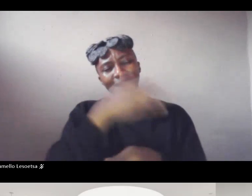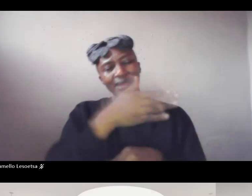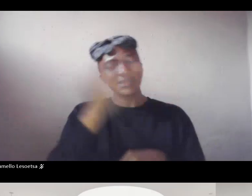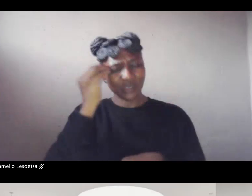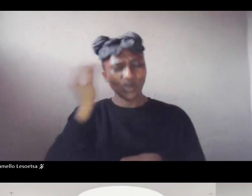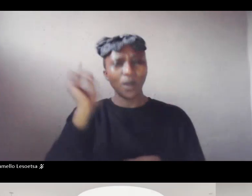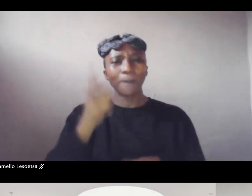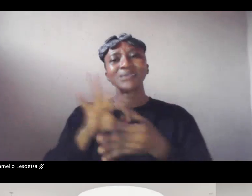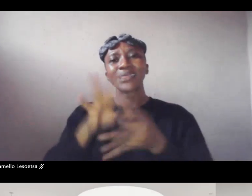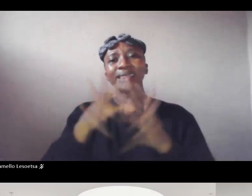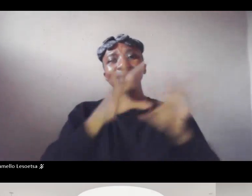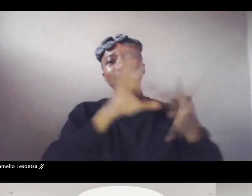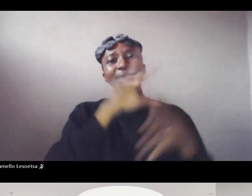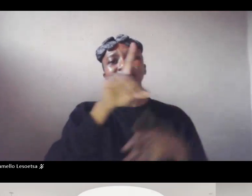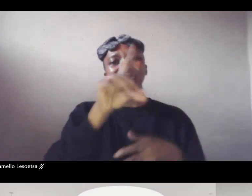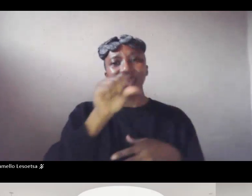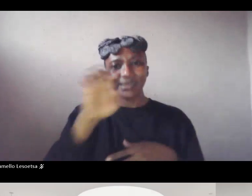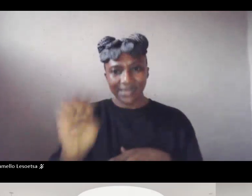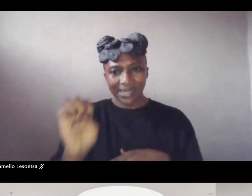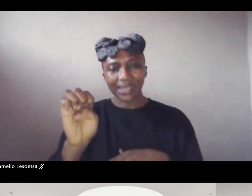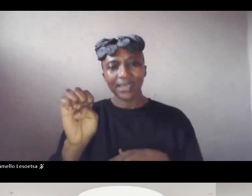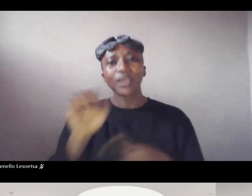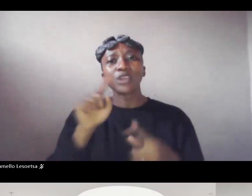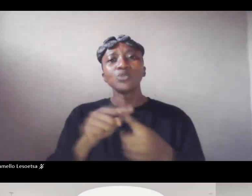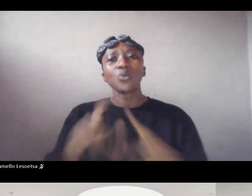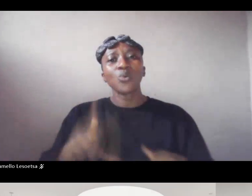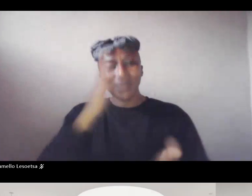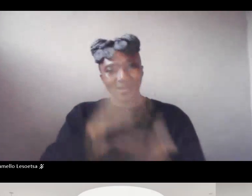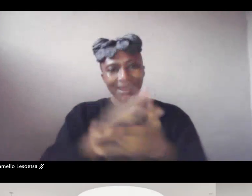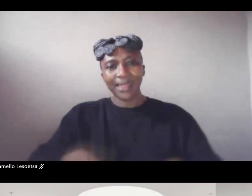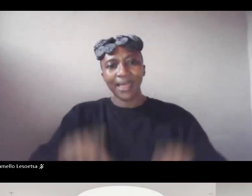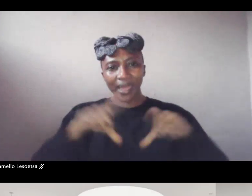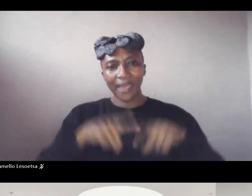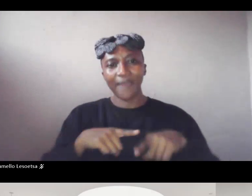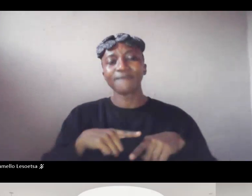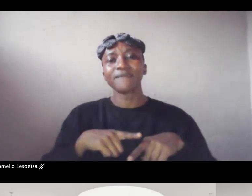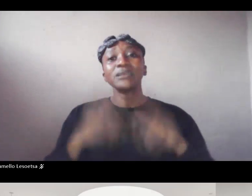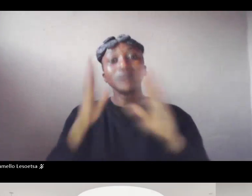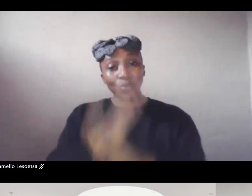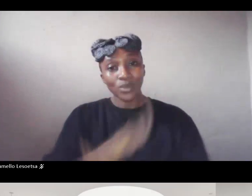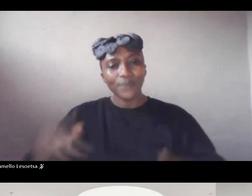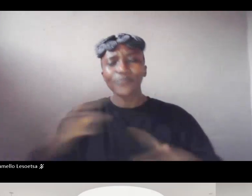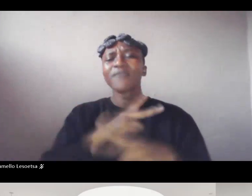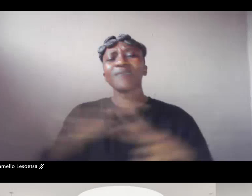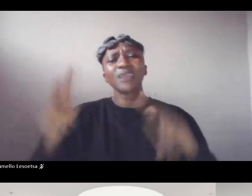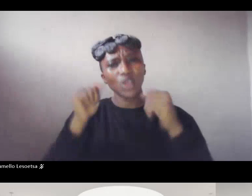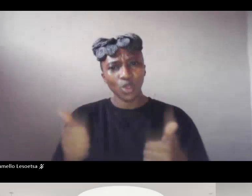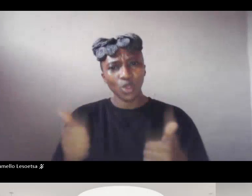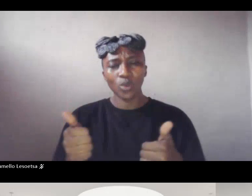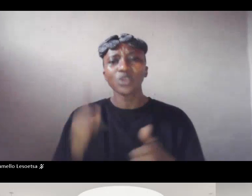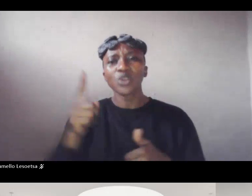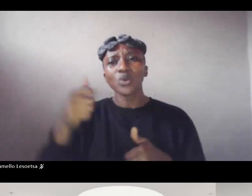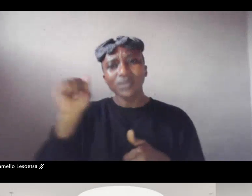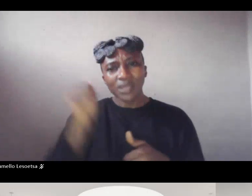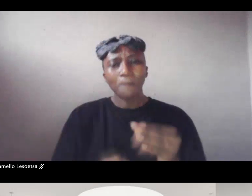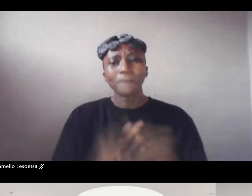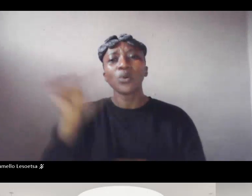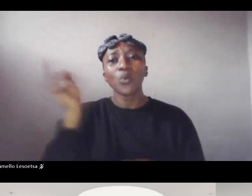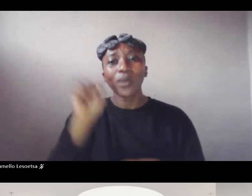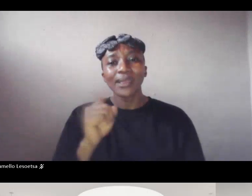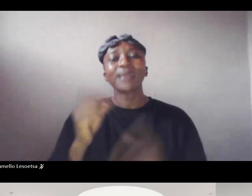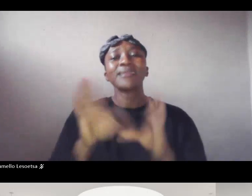life situations. Very good, Masabata. You are bringing in what your classmates learned from semester one. From semester one, we were